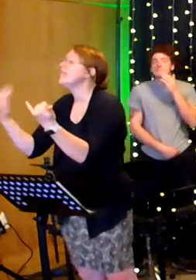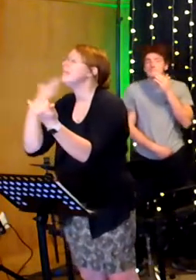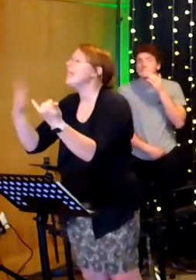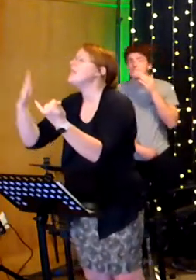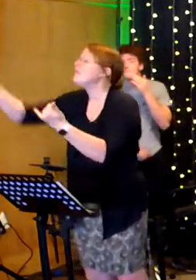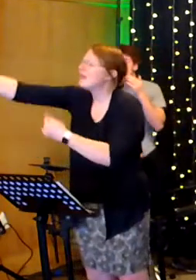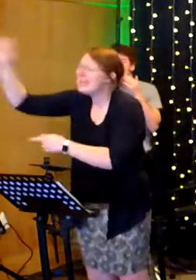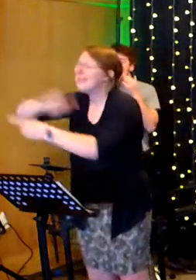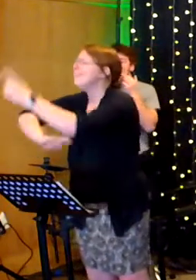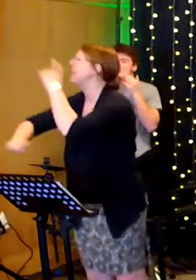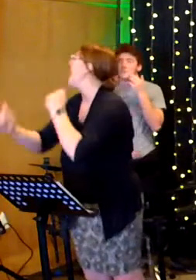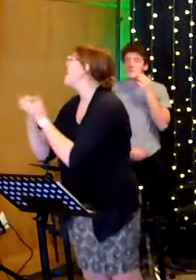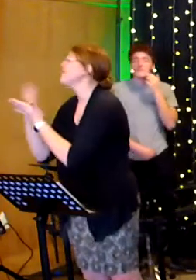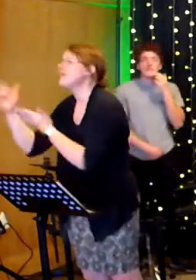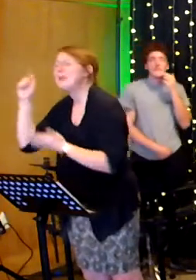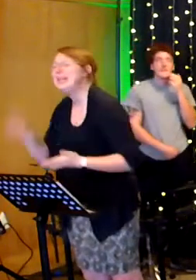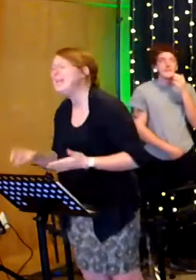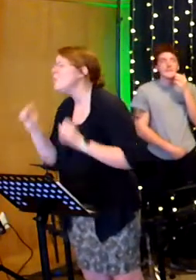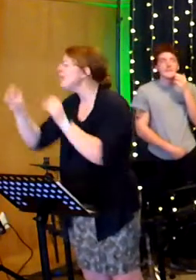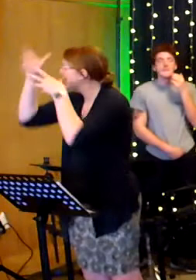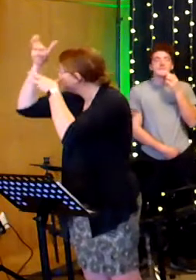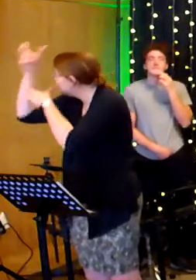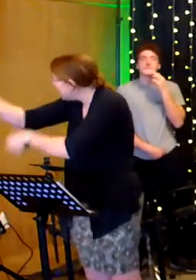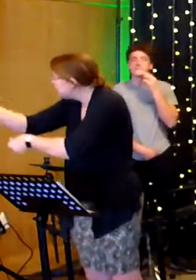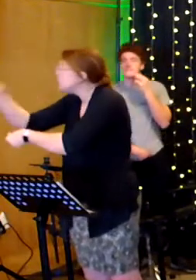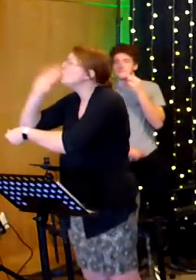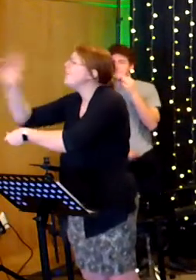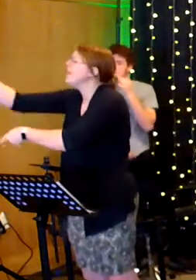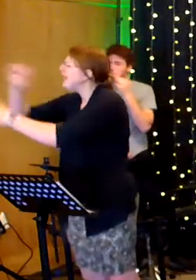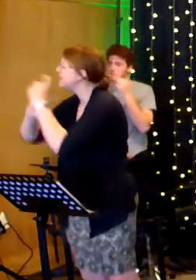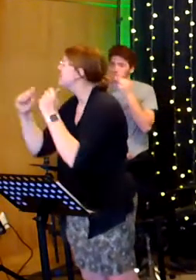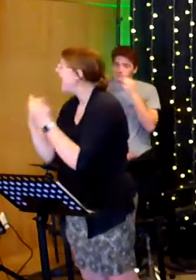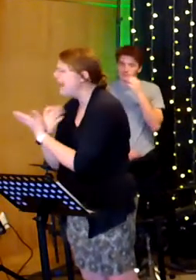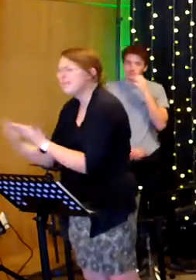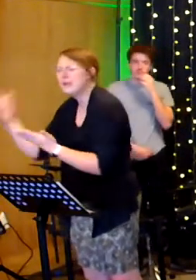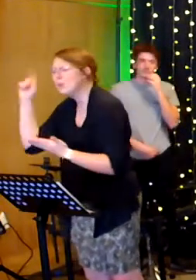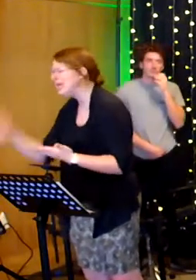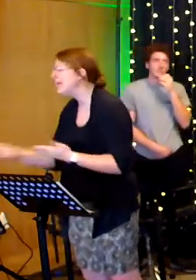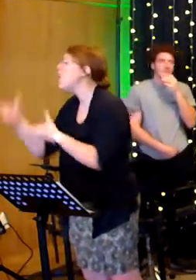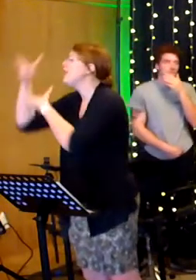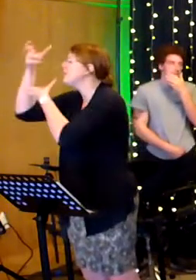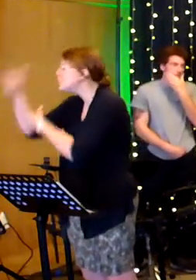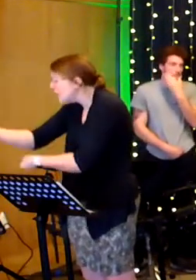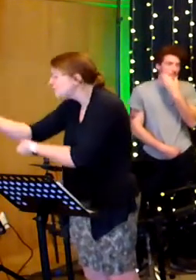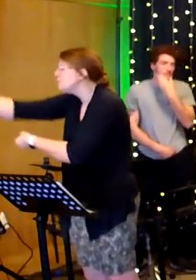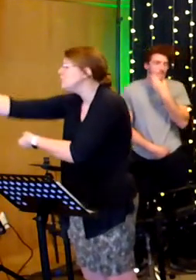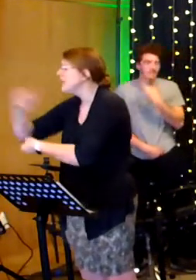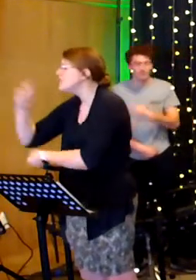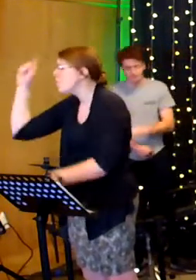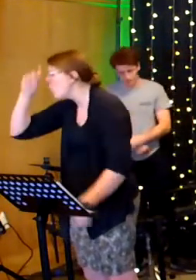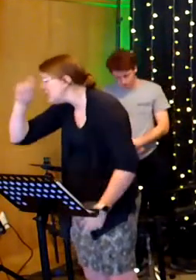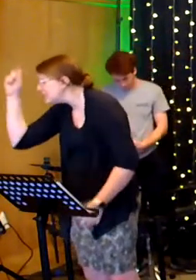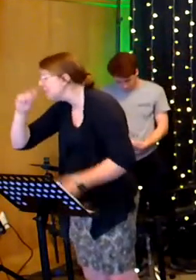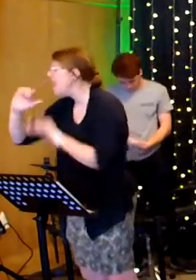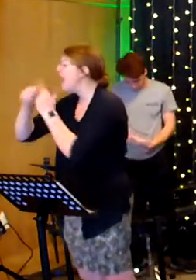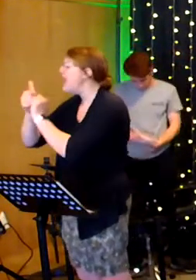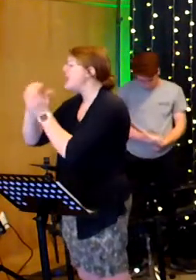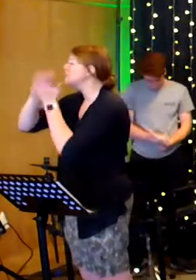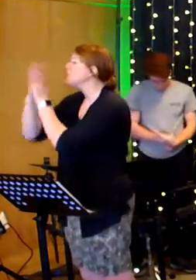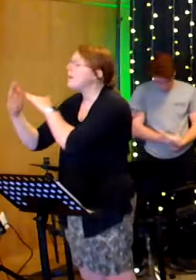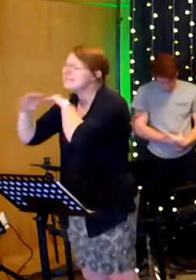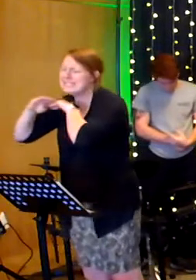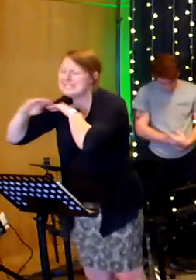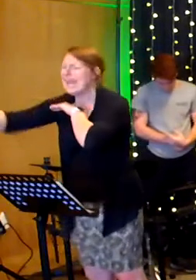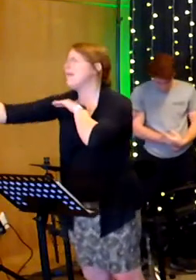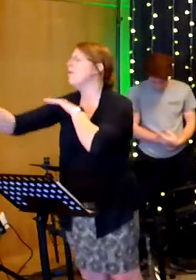providing for us, Lord. We can trust you to provide for our needs. And we can trust you to give us wisdom in how to become stable in our